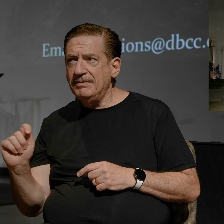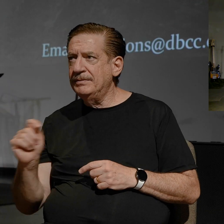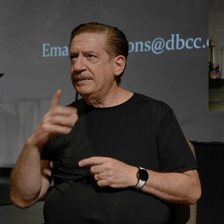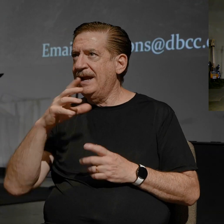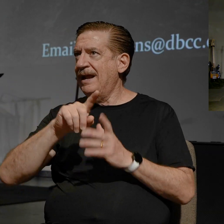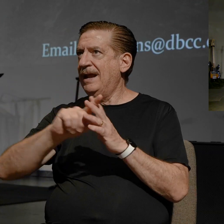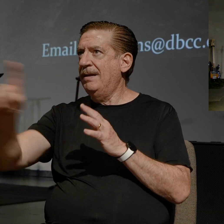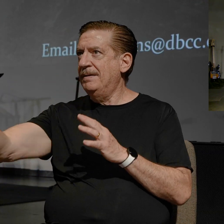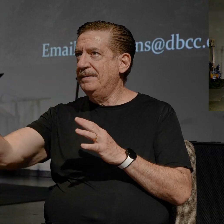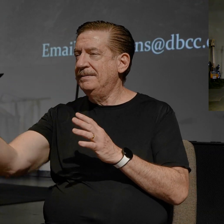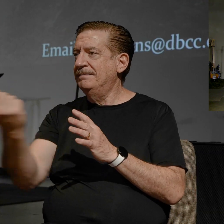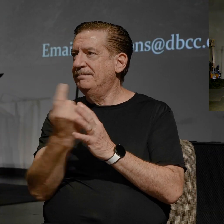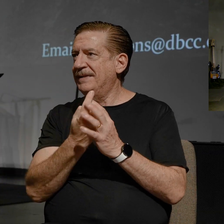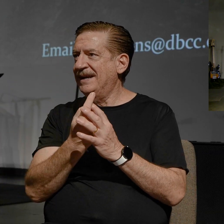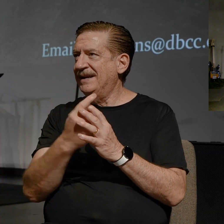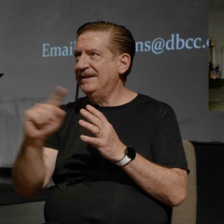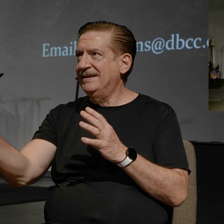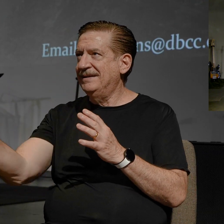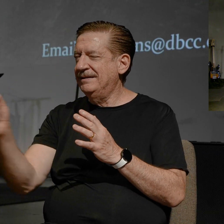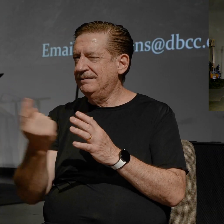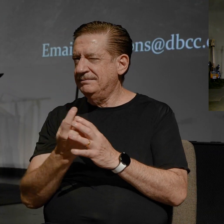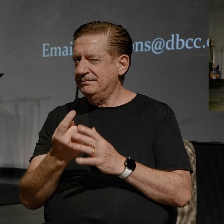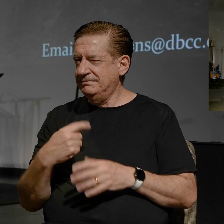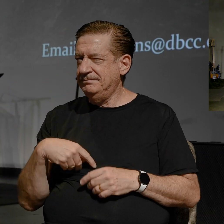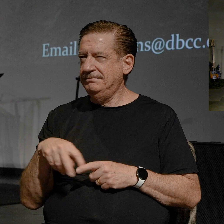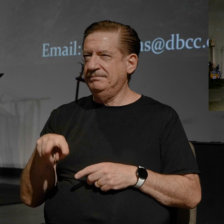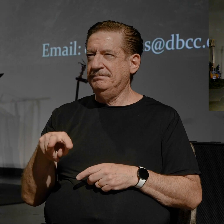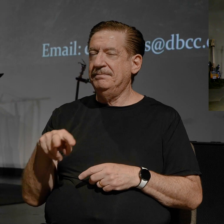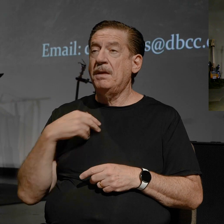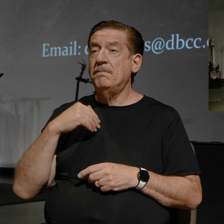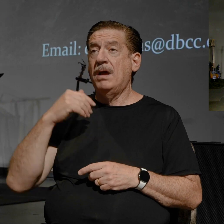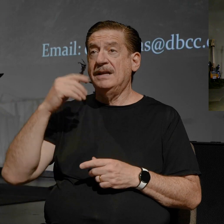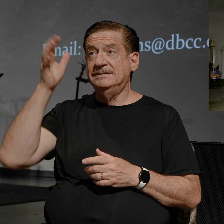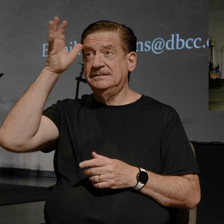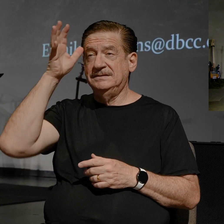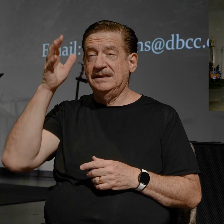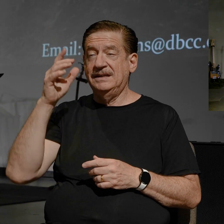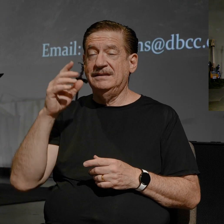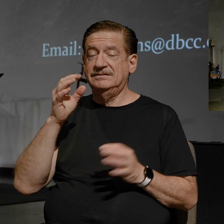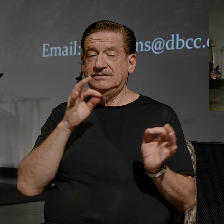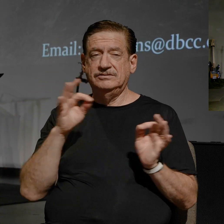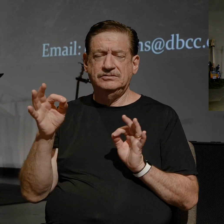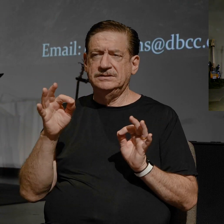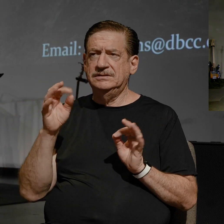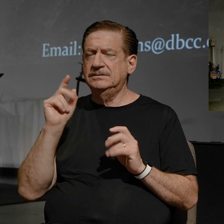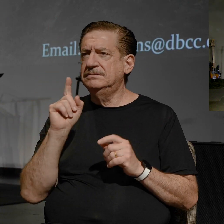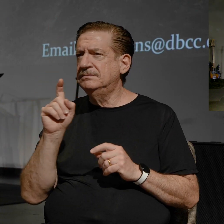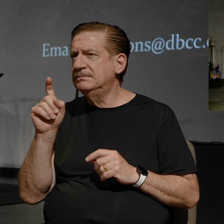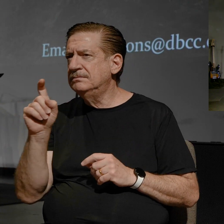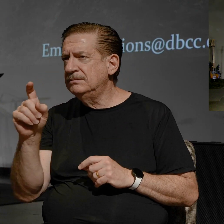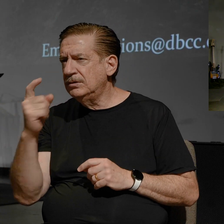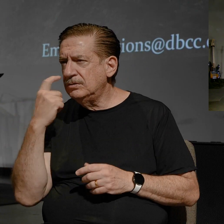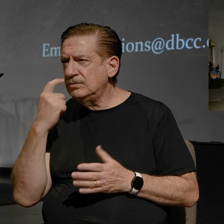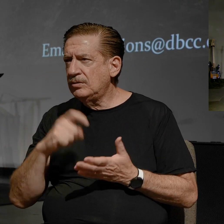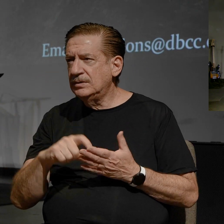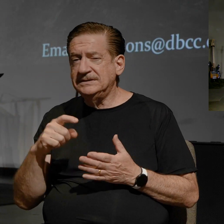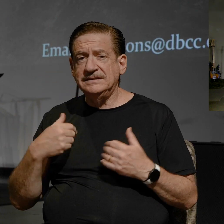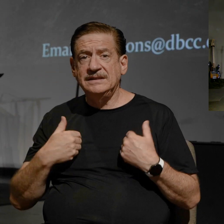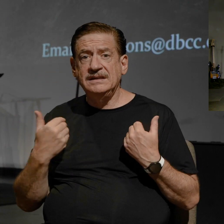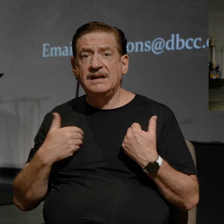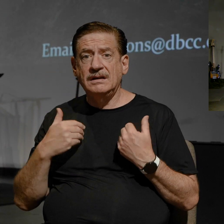back door, and then he'd come back in. And so at some point, my dad had them distracted, and he wandered over and he noticed that this young